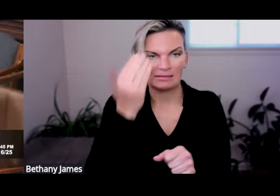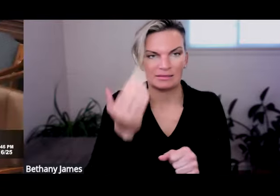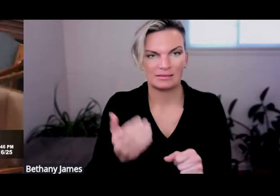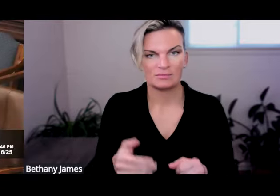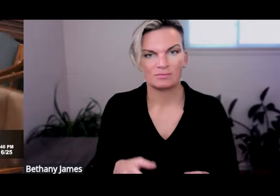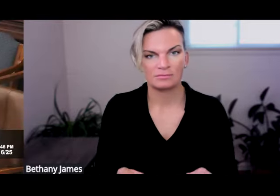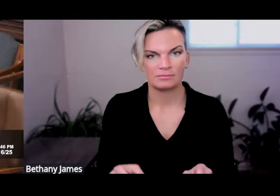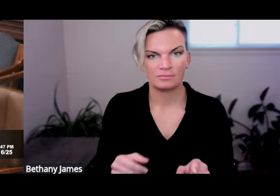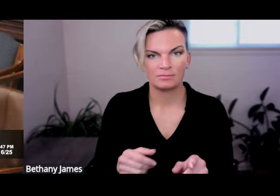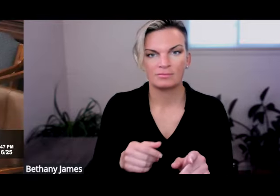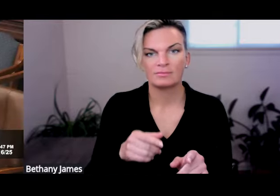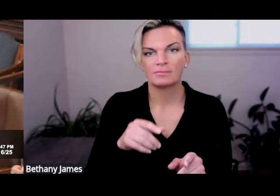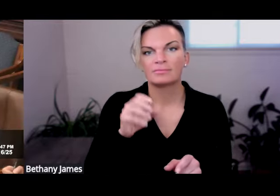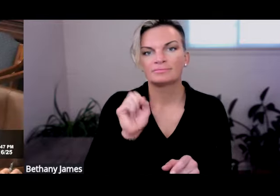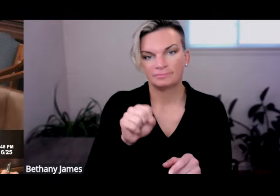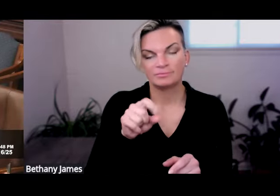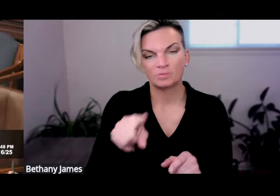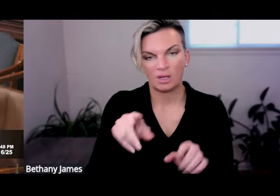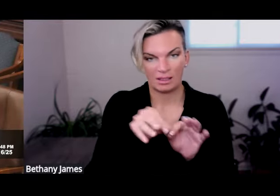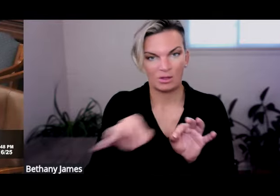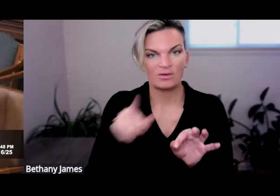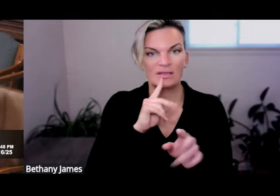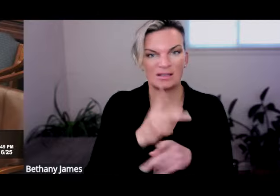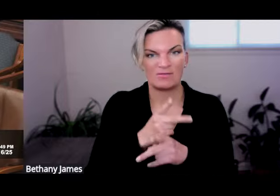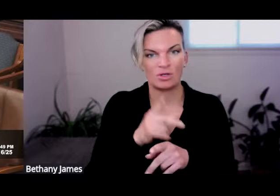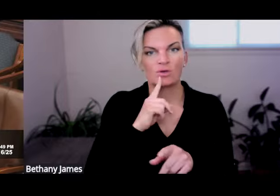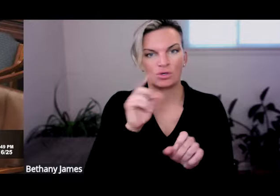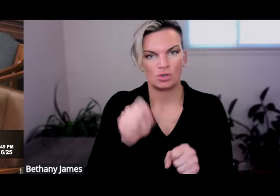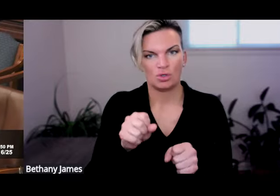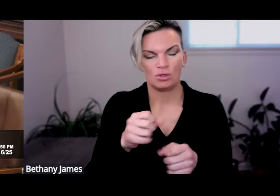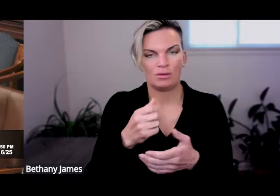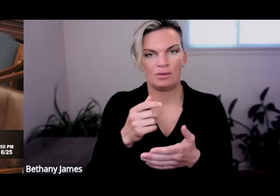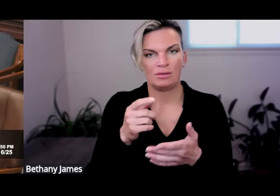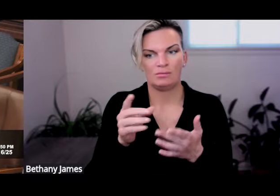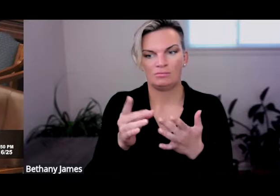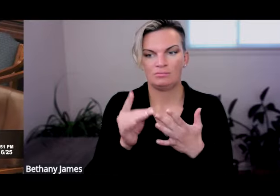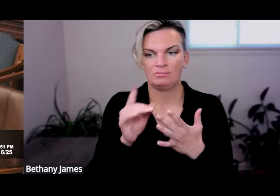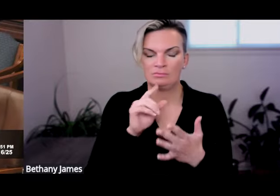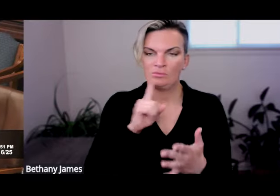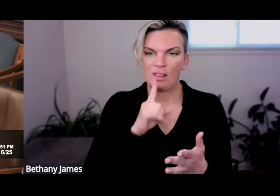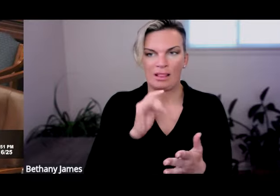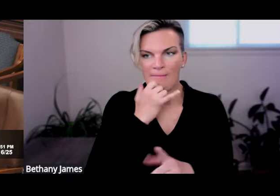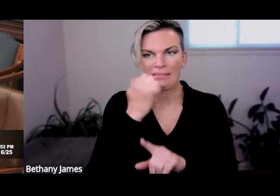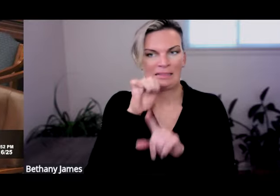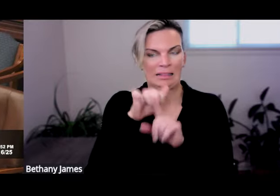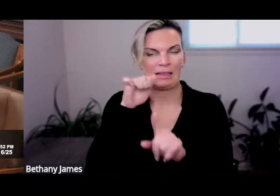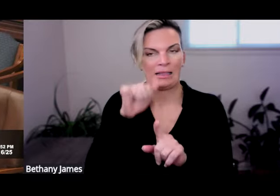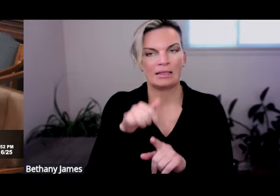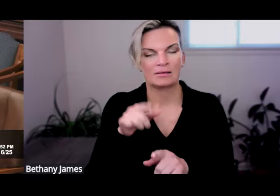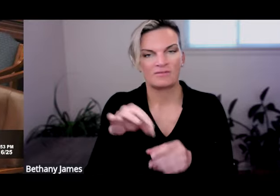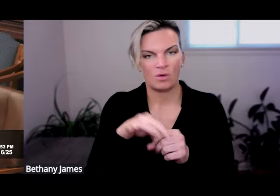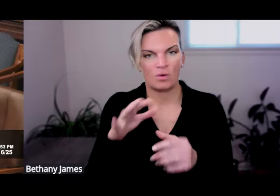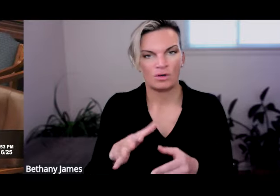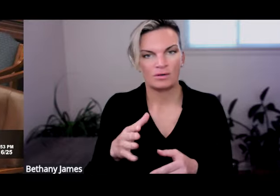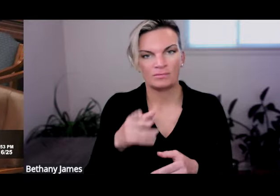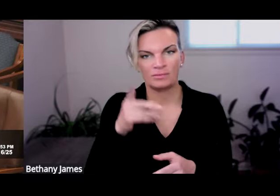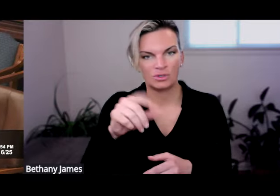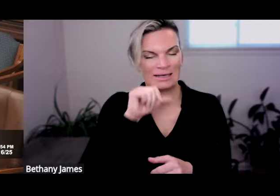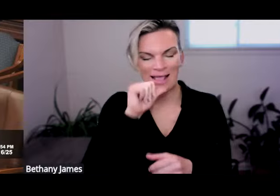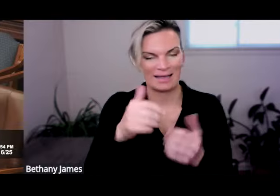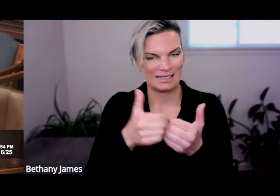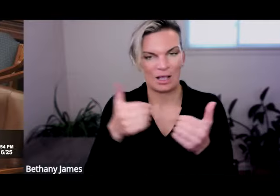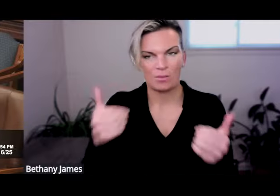this one is, you have to be very careful because this could mislead a voter quickly. And you're not really decoupling the federal and And I'll